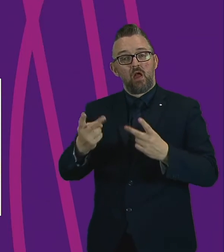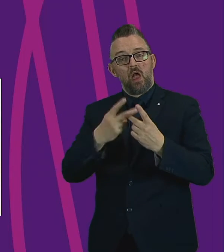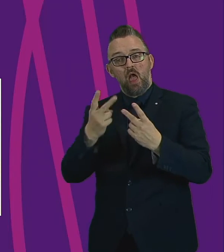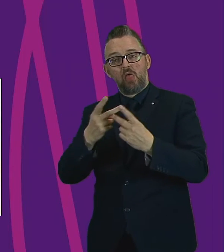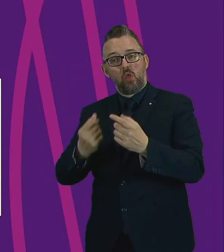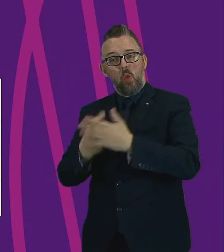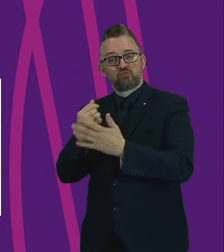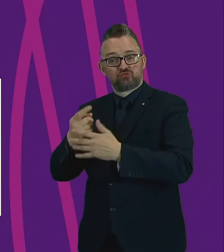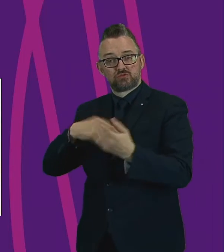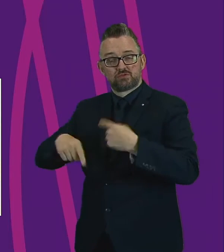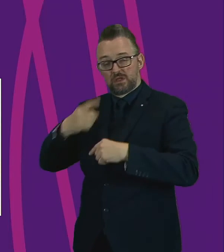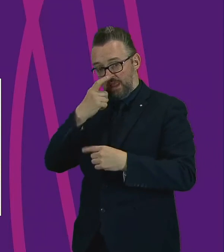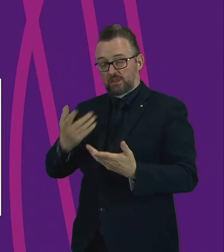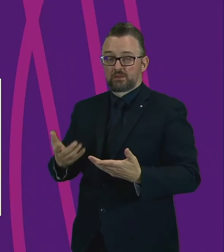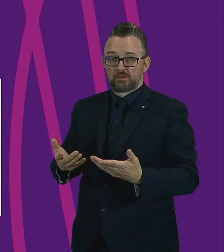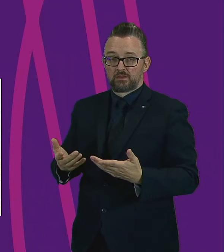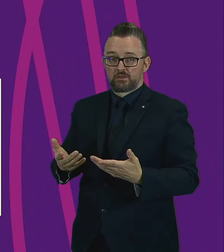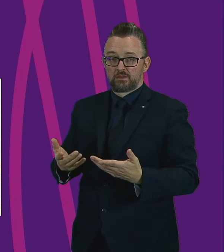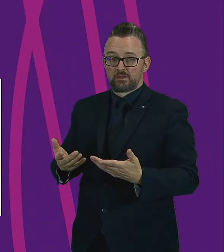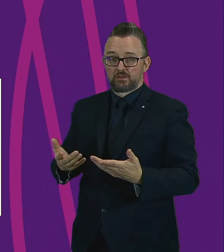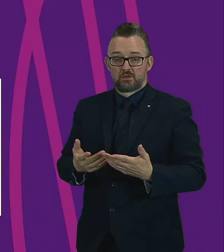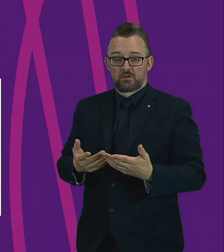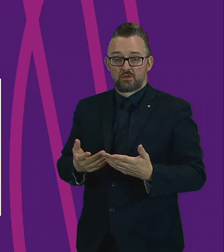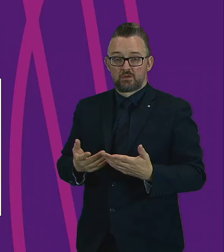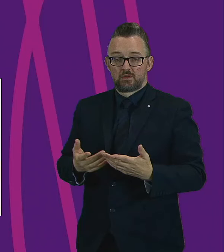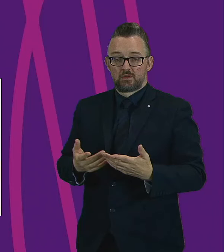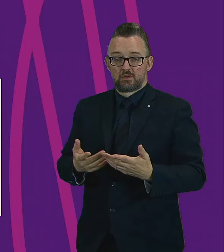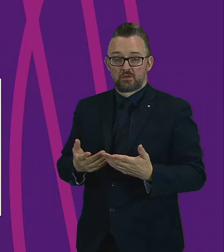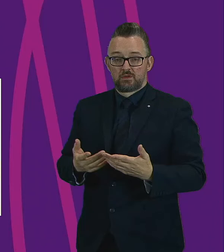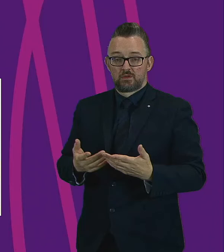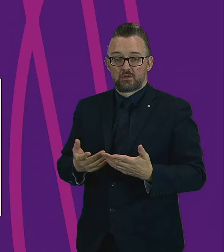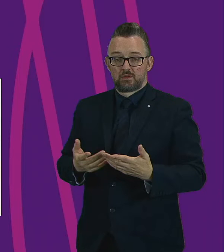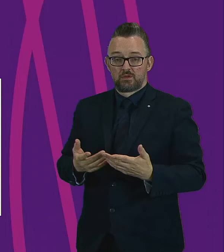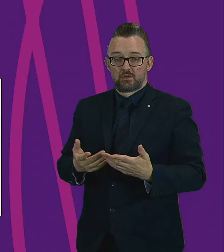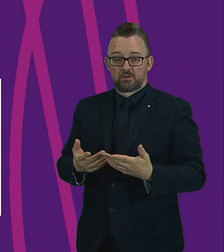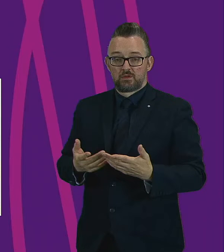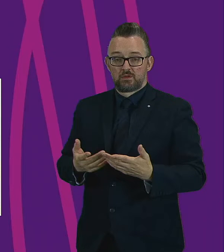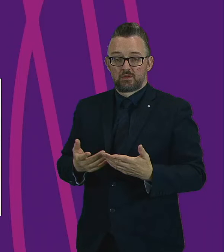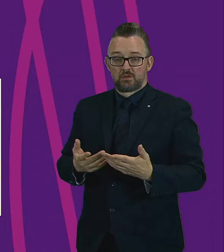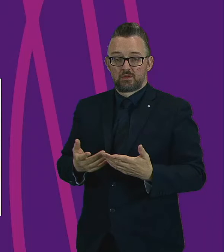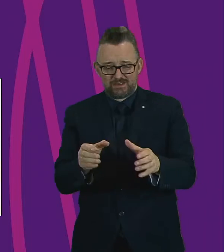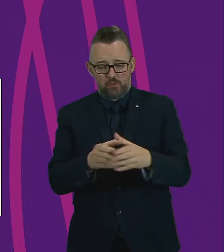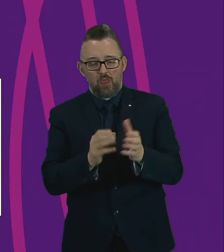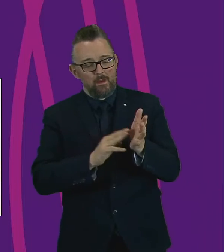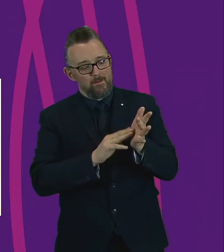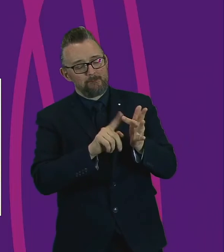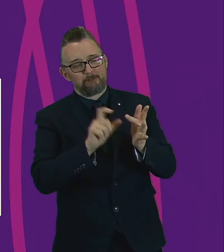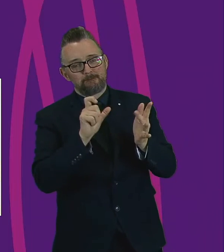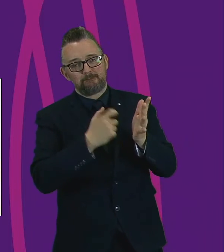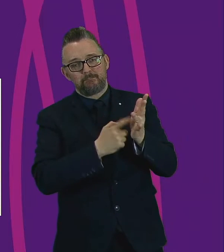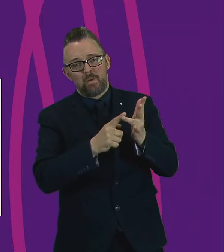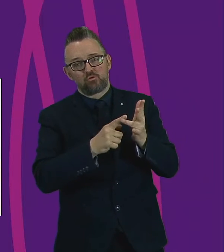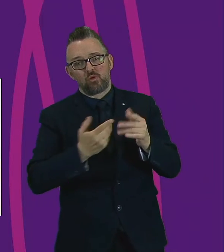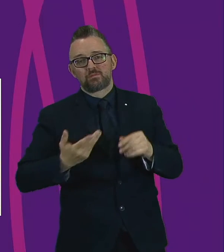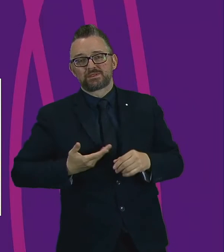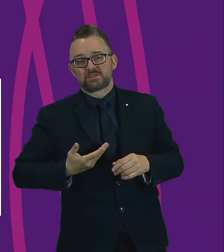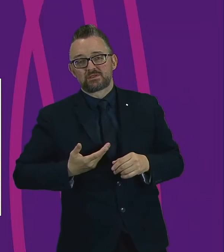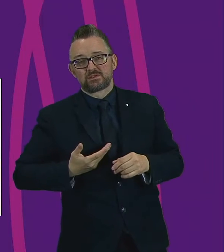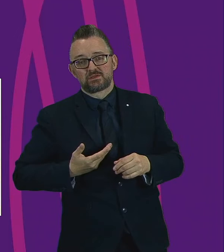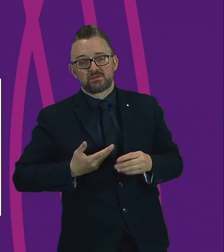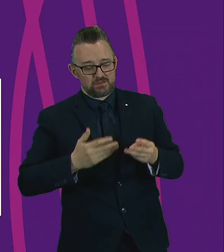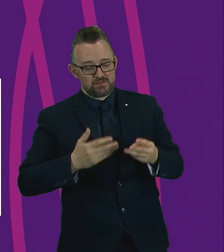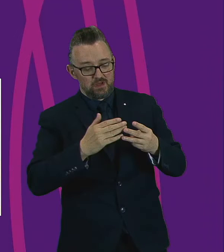to. Yes, government, let's crank up support for our micro businesses, small businesses, even our medium